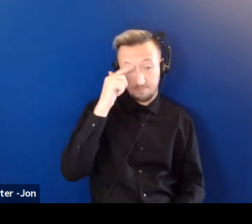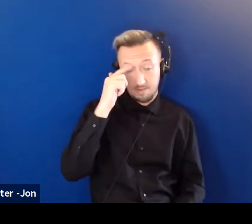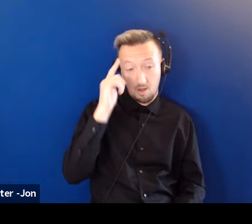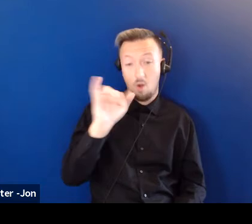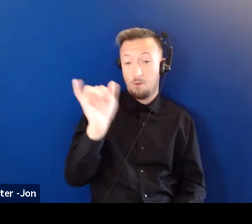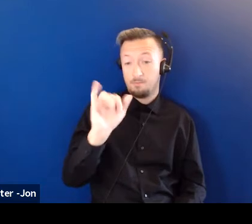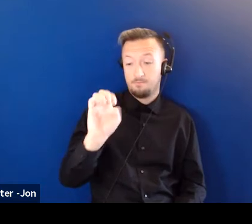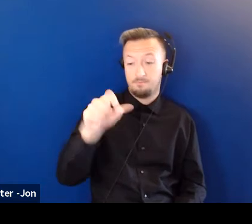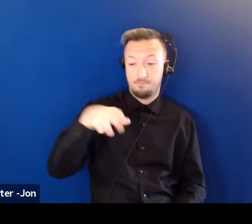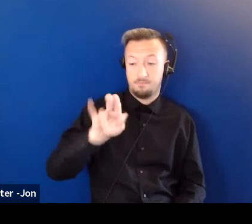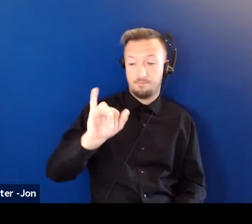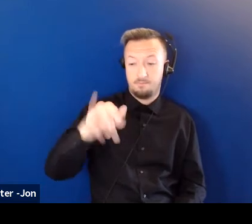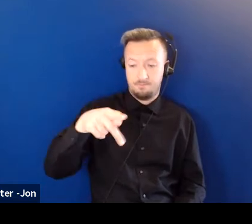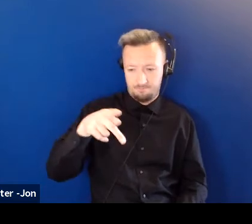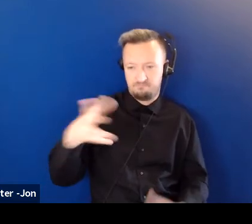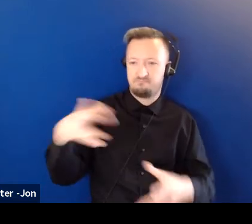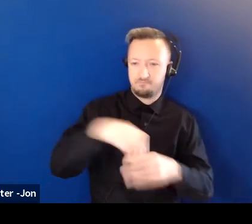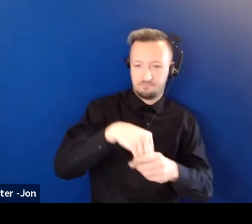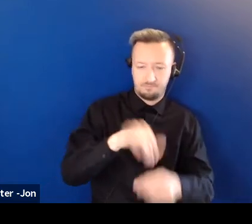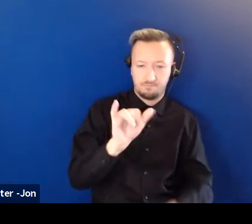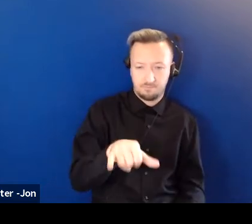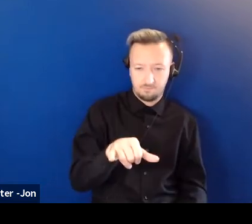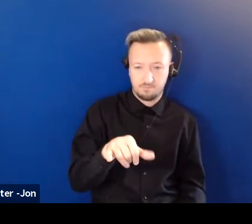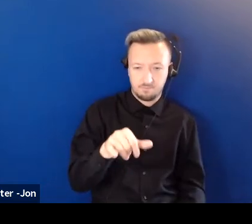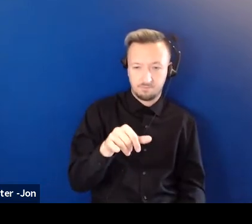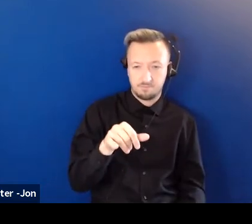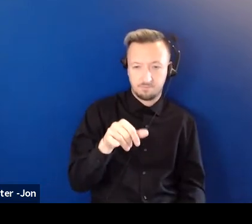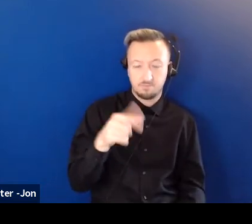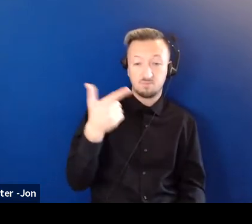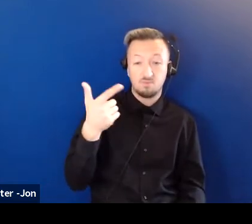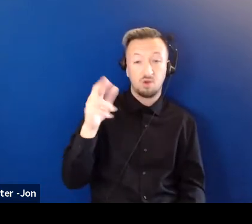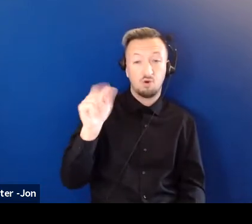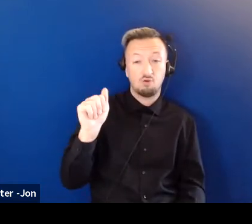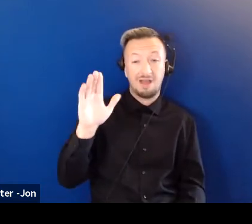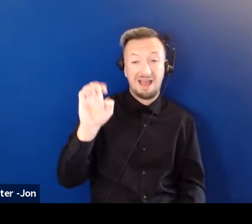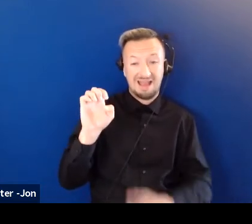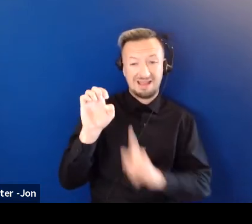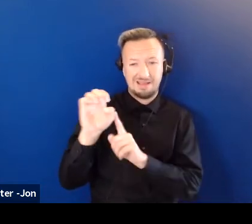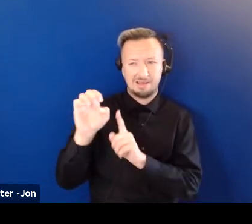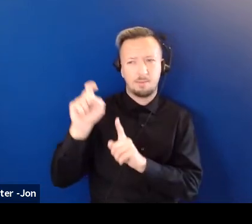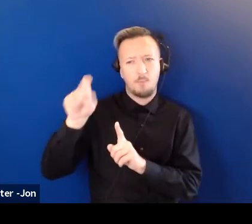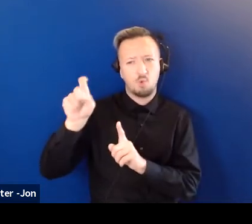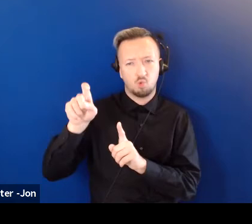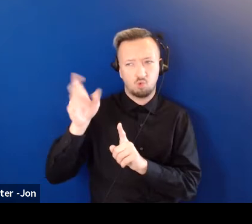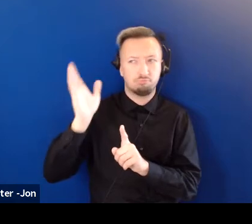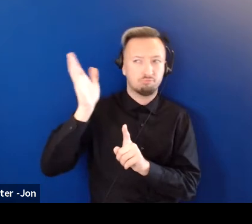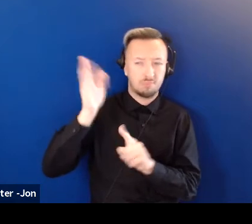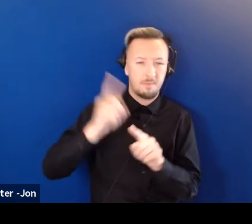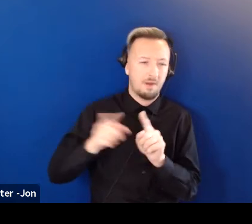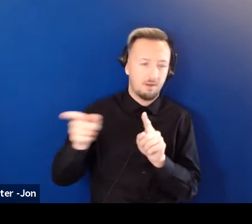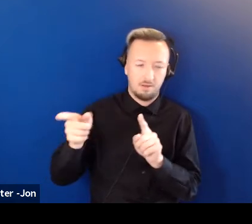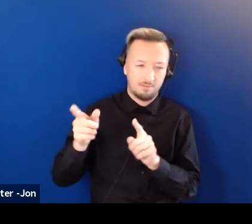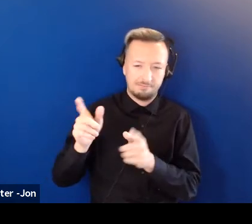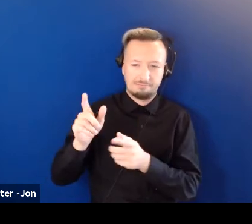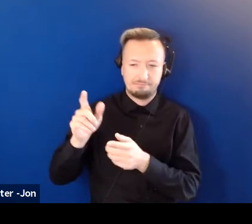of that too. So Grace was originally going to present with us, and she's had some medical things that have kept her